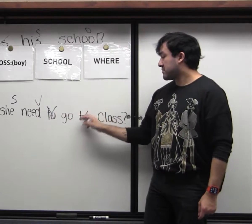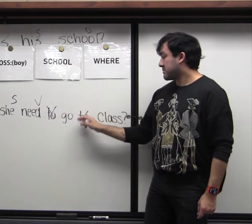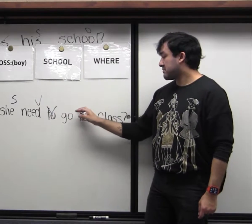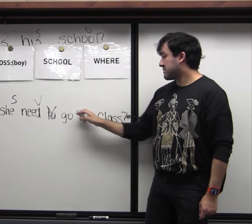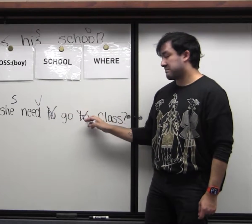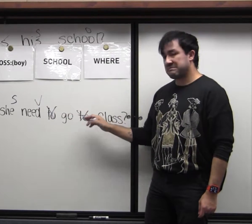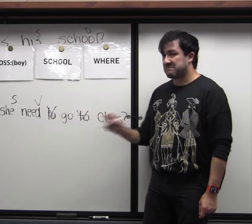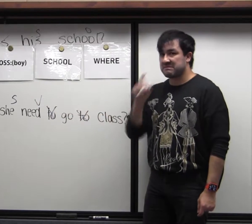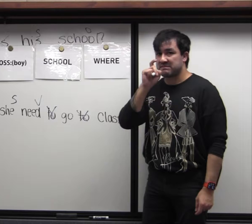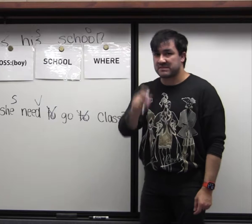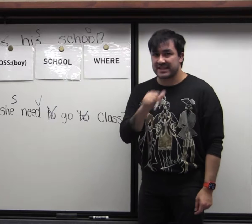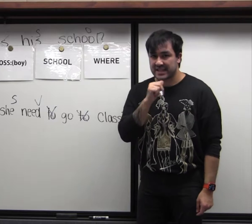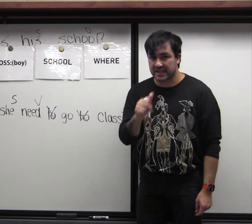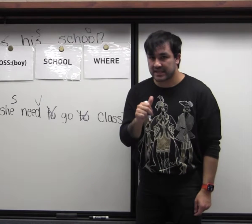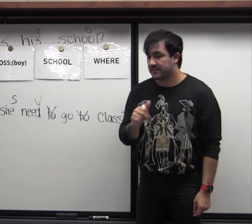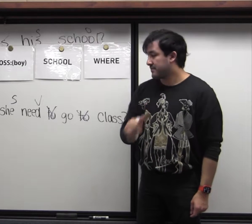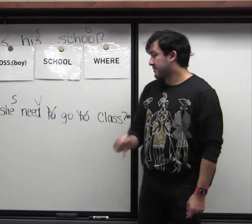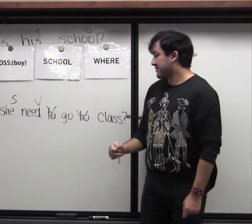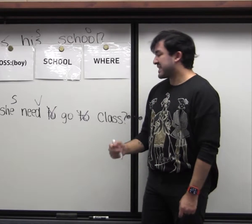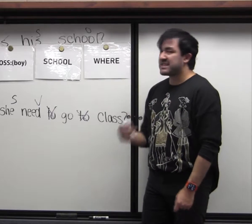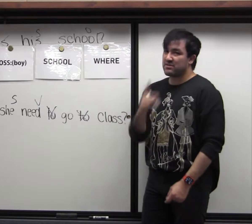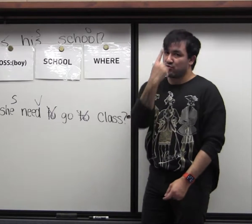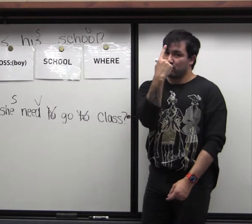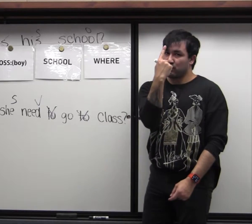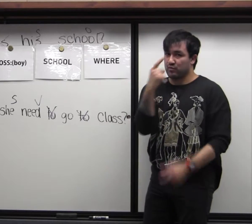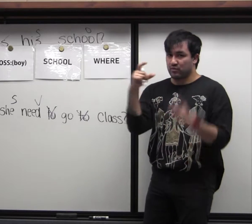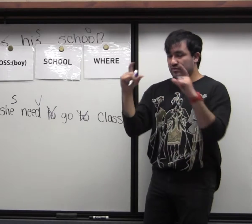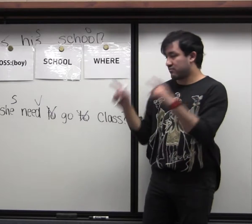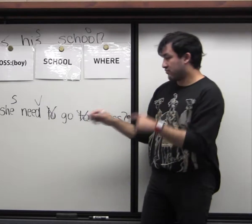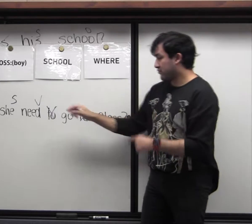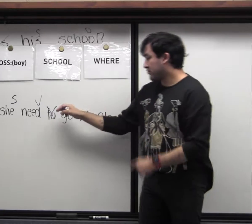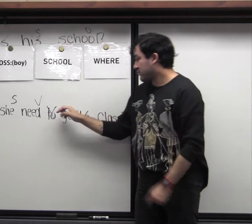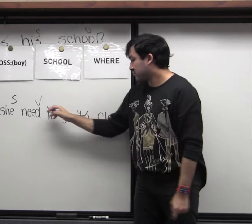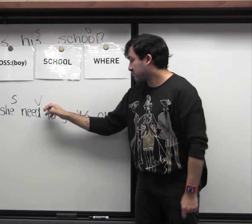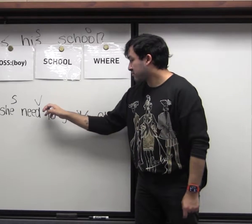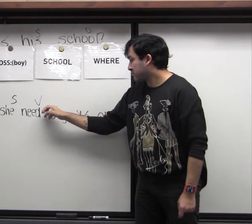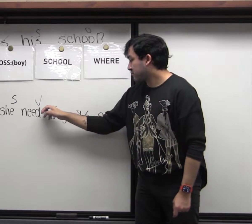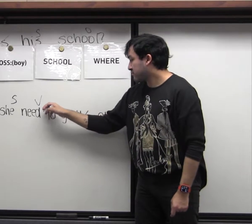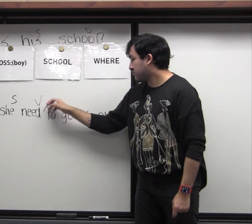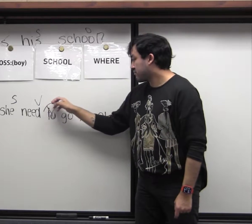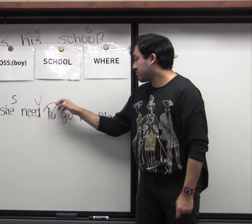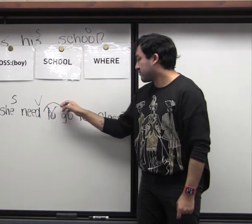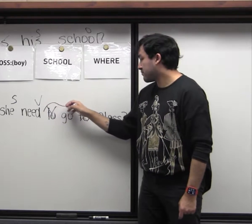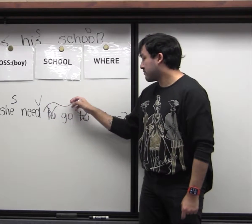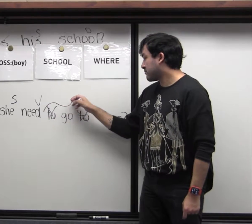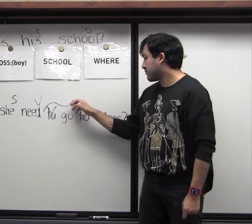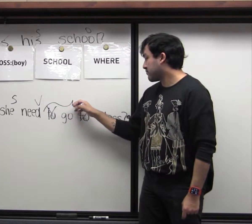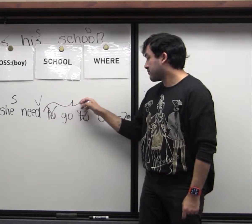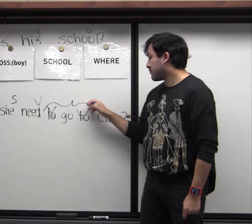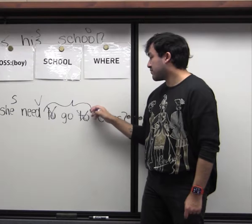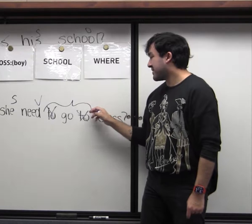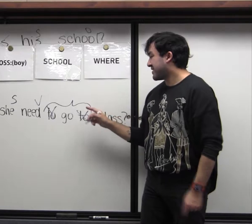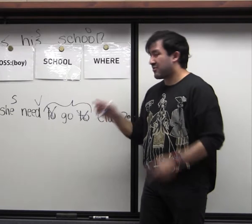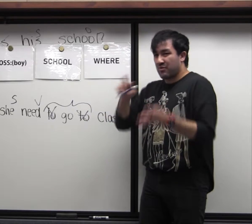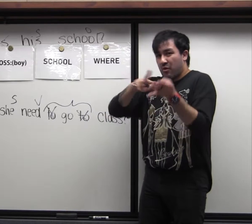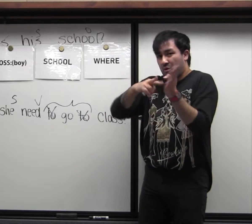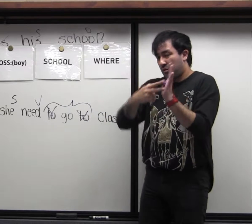these twos. Those are articles, so we don't need them. But I mean, technically, this is all like one thing in English.